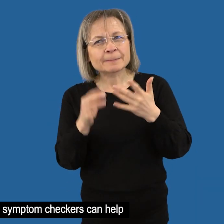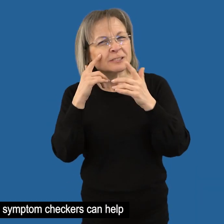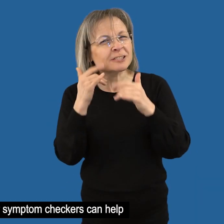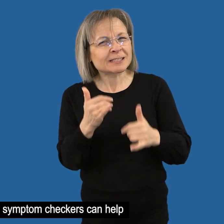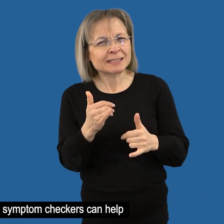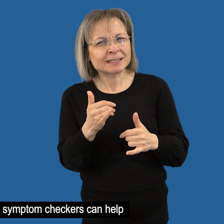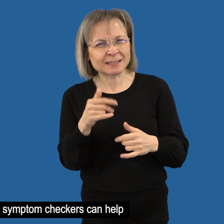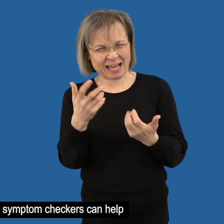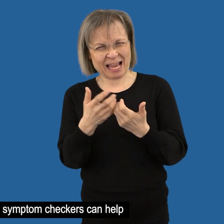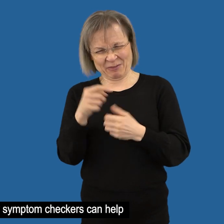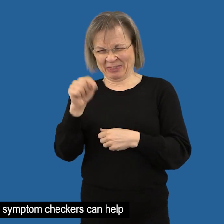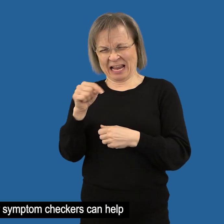How symptom checkers can help.